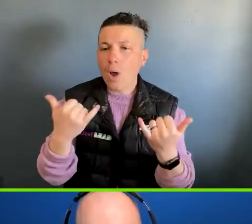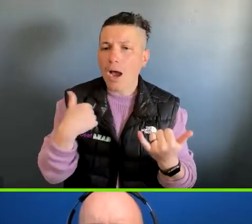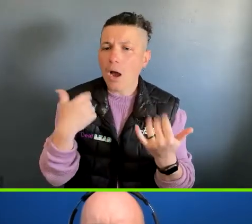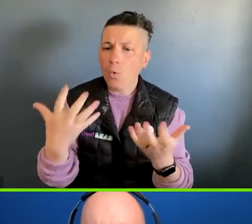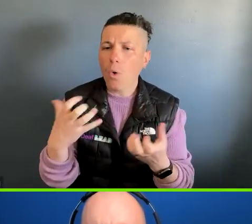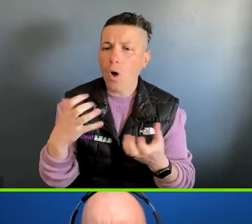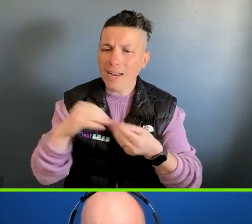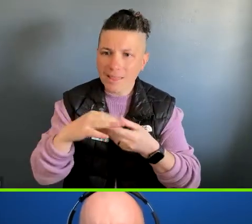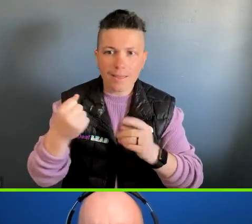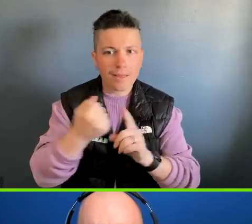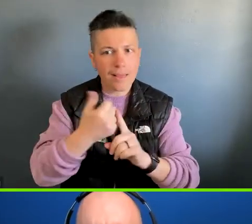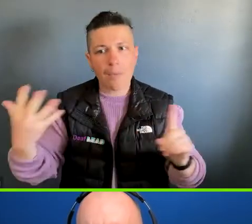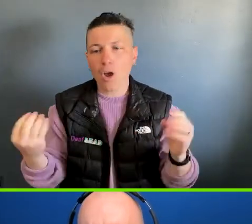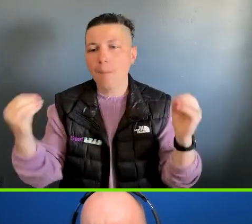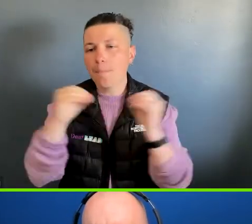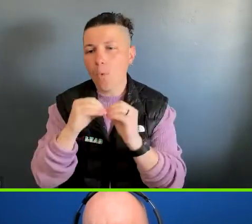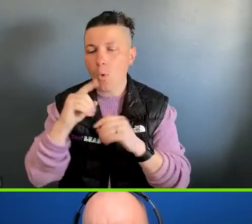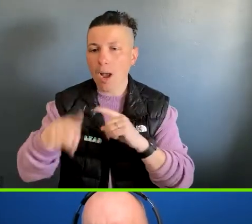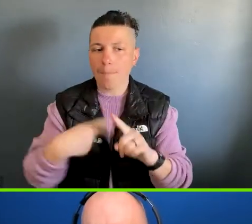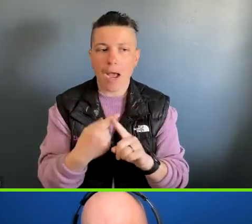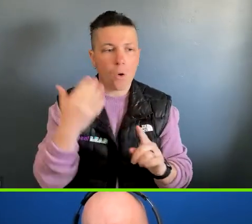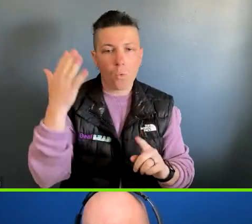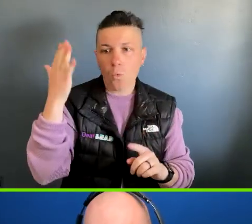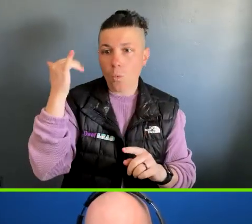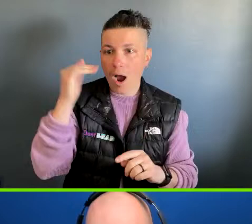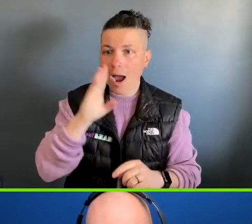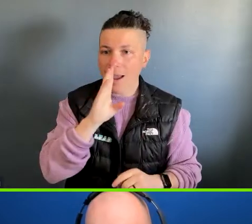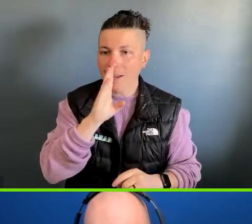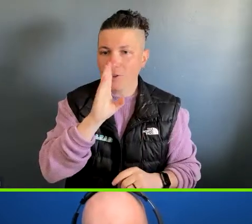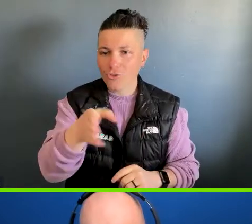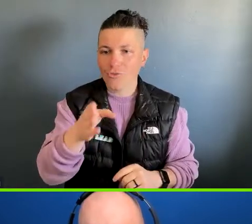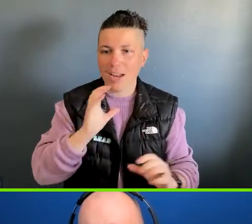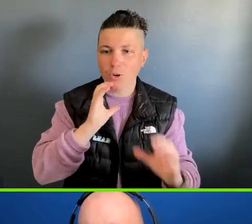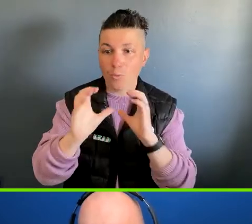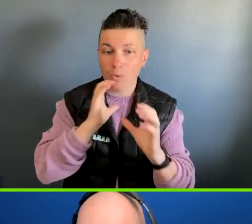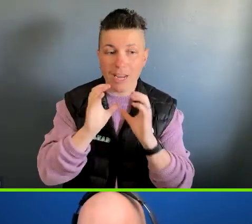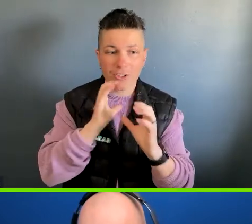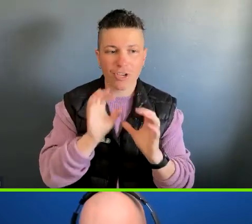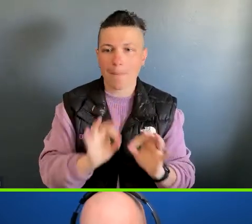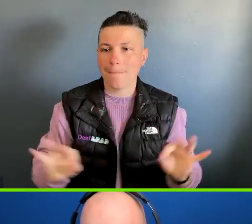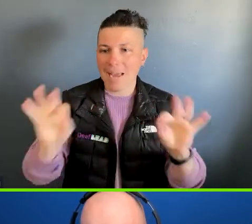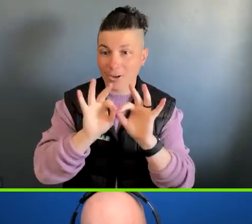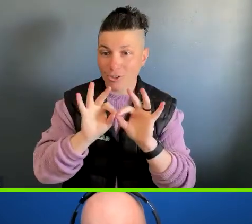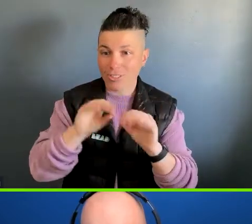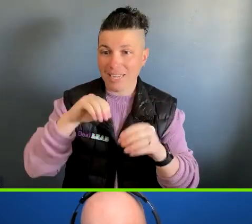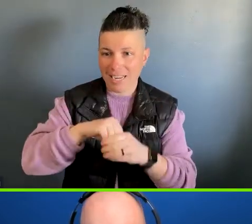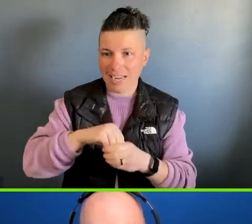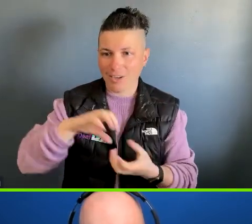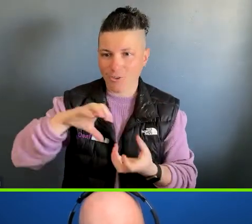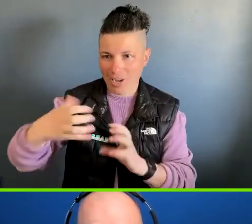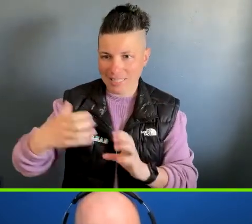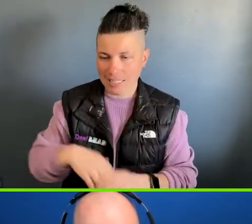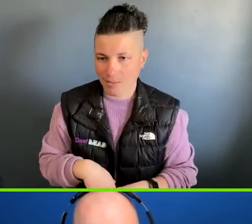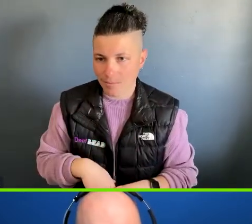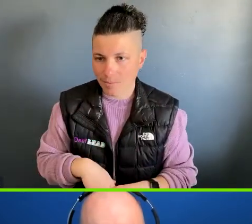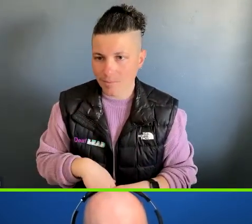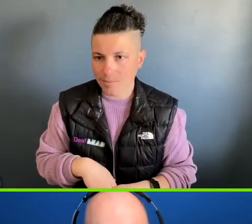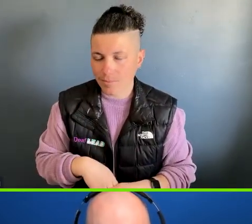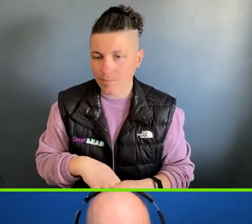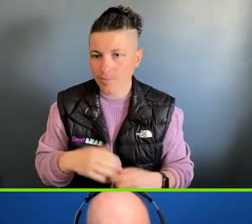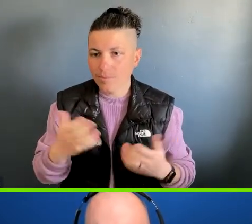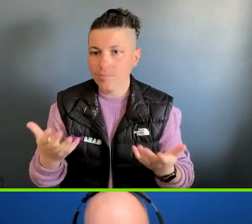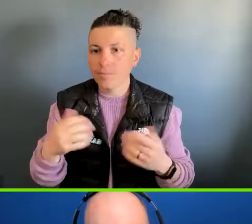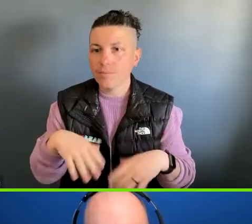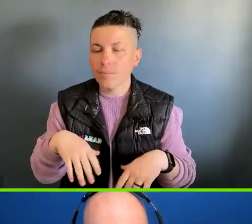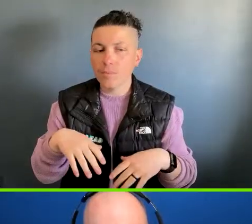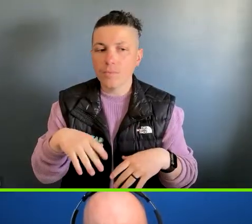itself. So now I want to elaborate a little bit more about why direct communication is important, why that